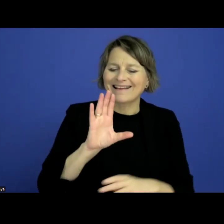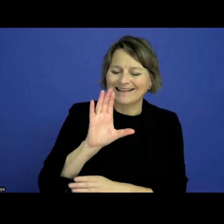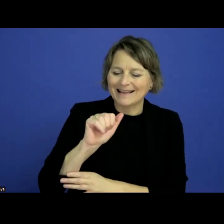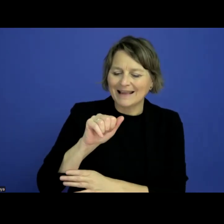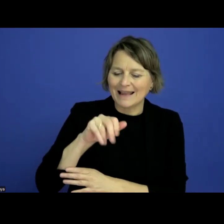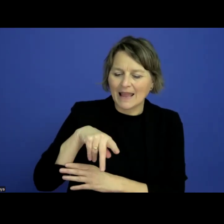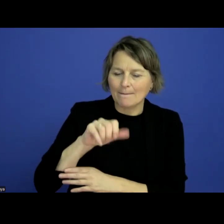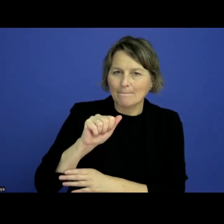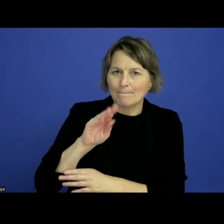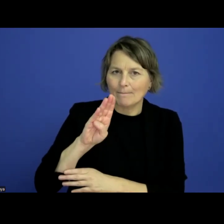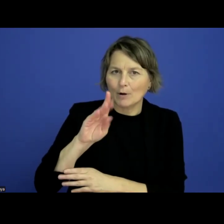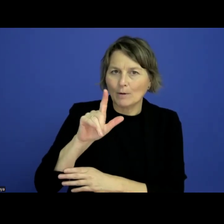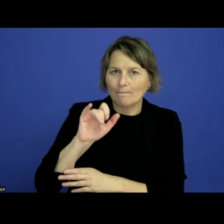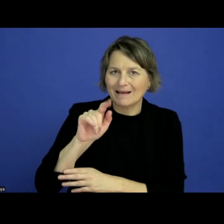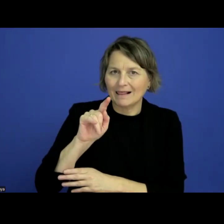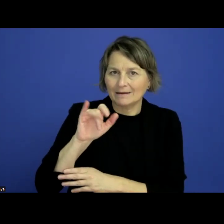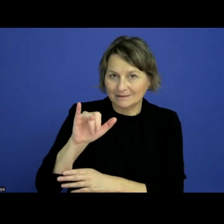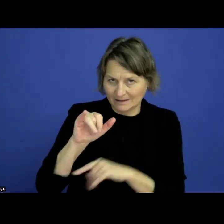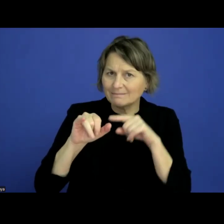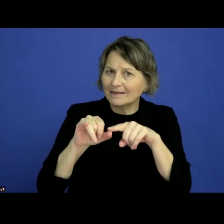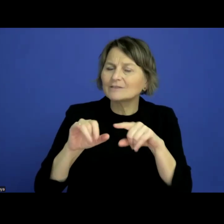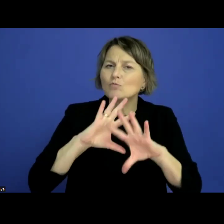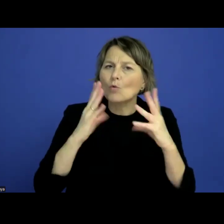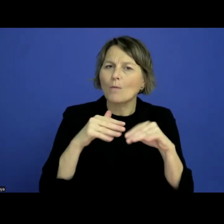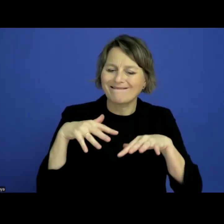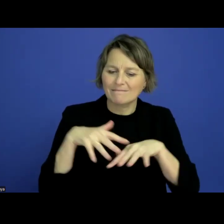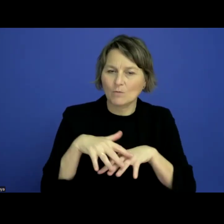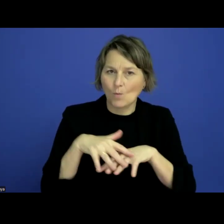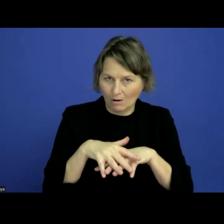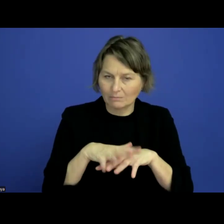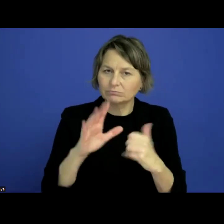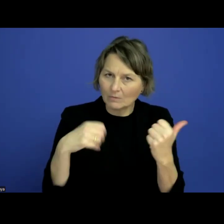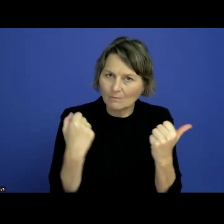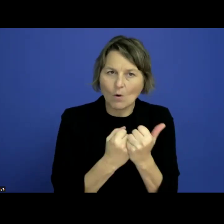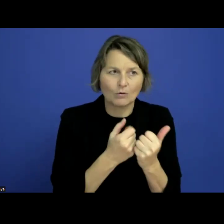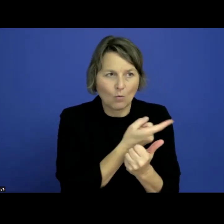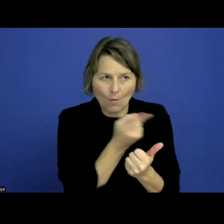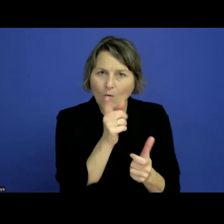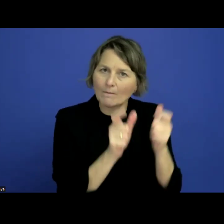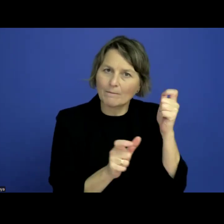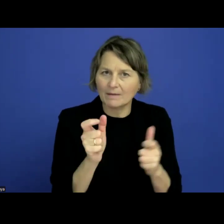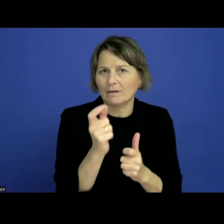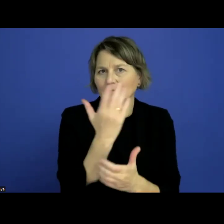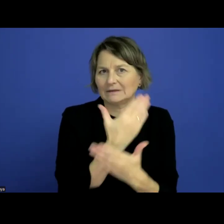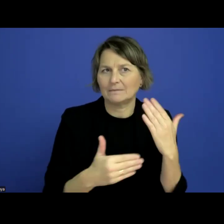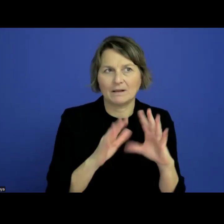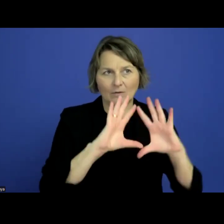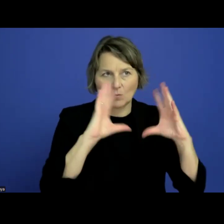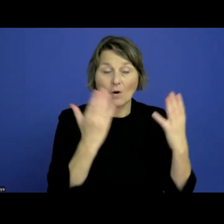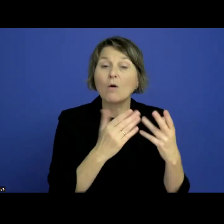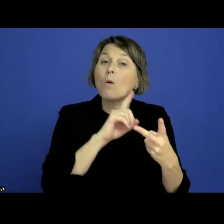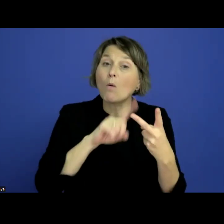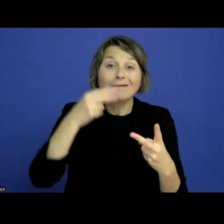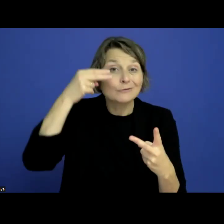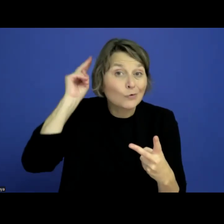colleagues with disabilities, but also those who have neurodivergent conditions or they have carers'